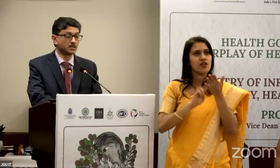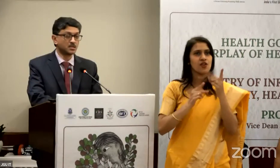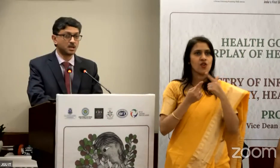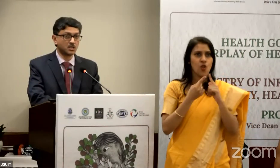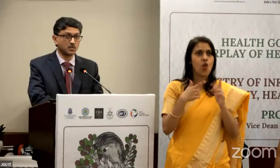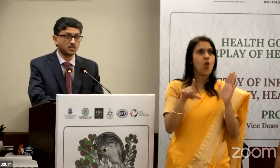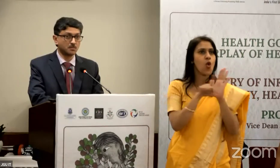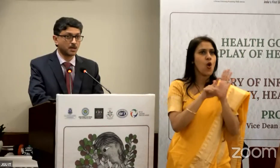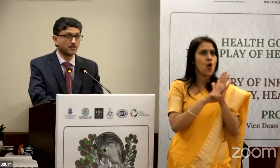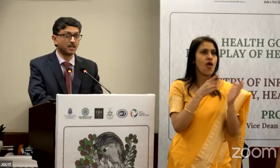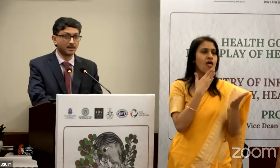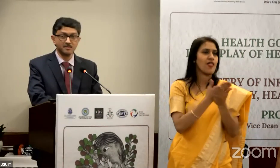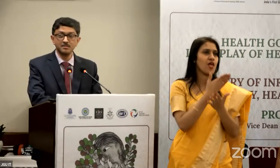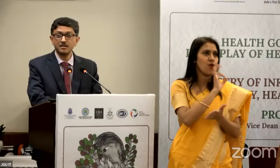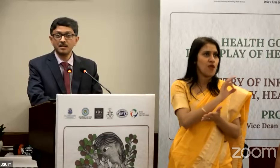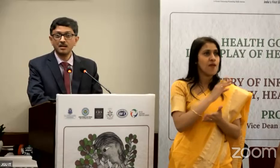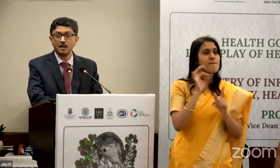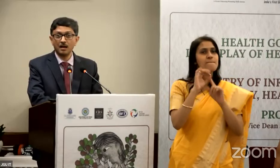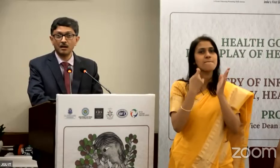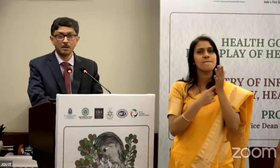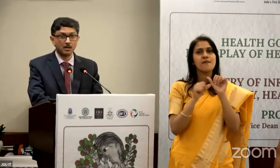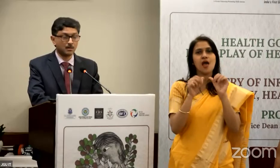especially Riddhesh Rajavanshi, Pranav Naran,